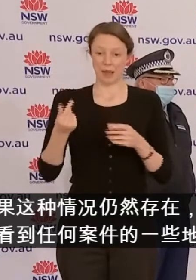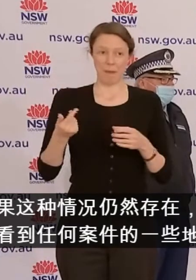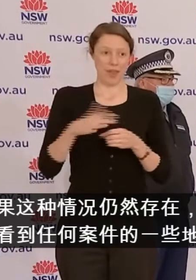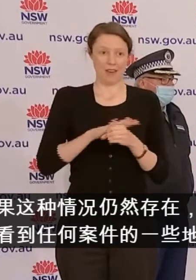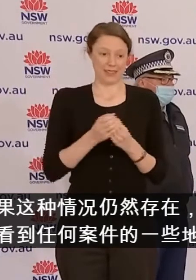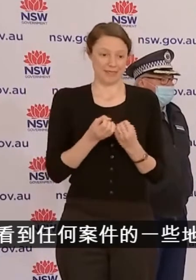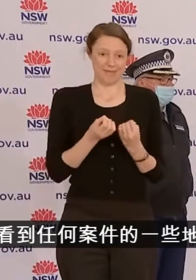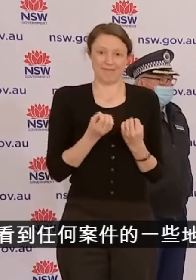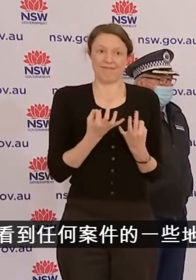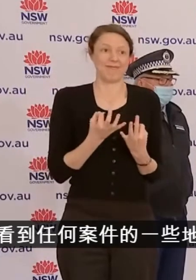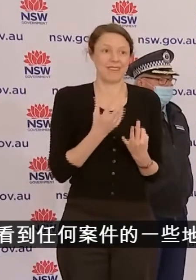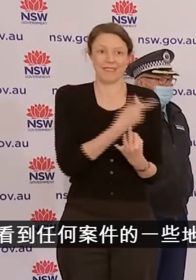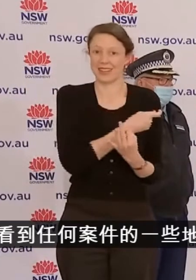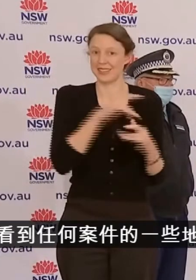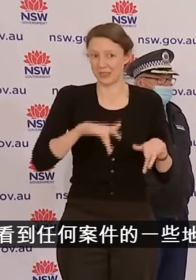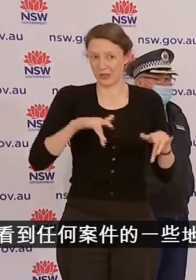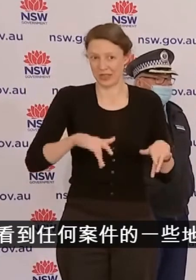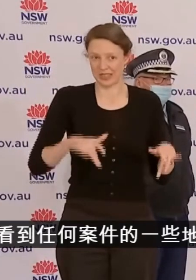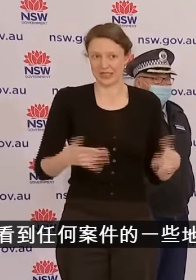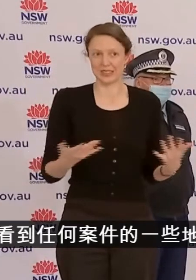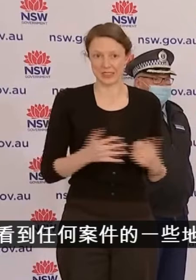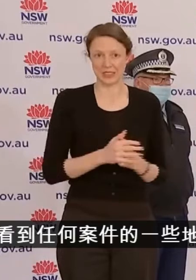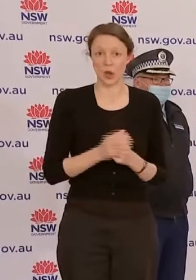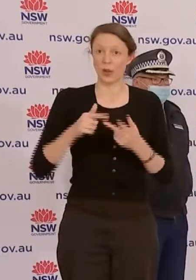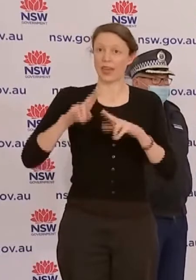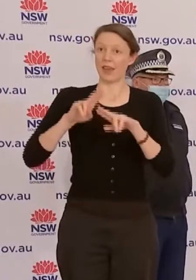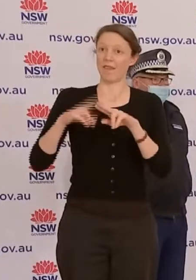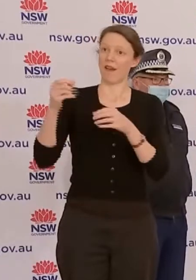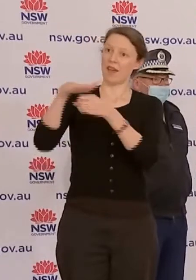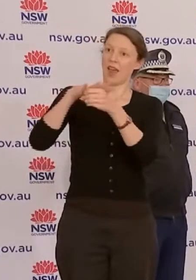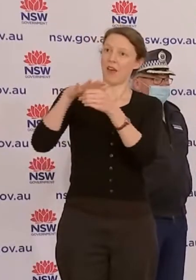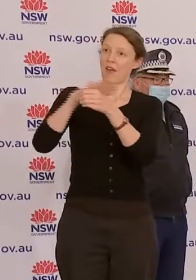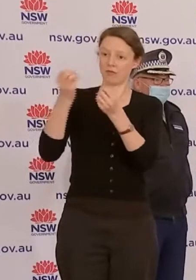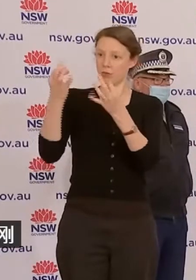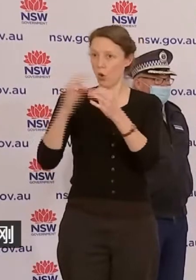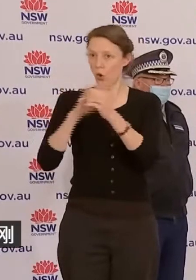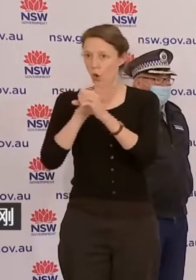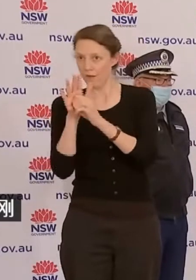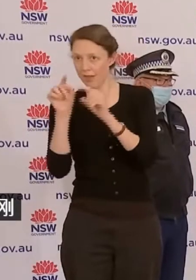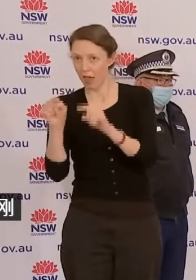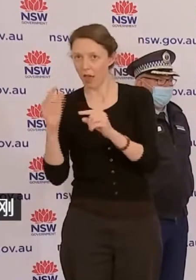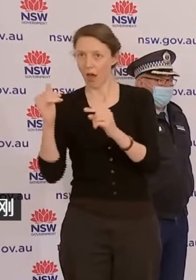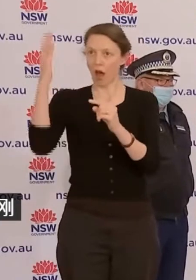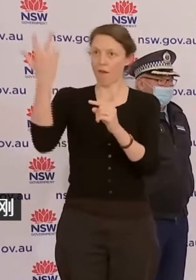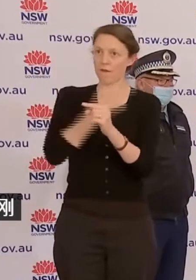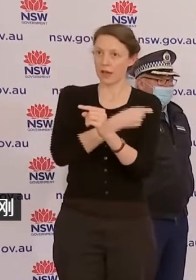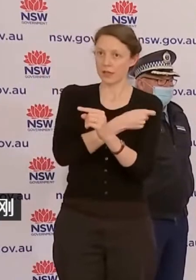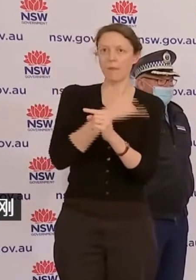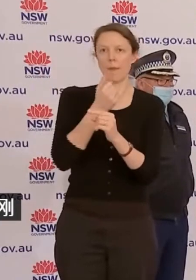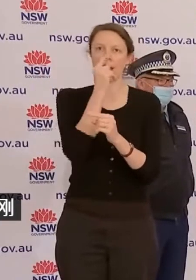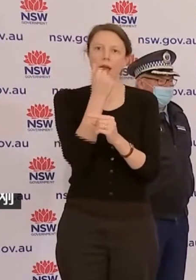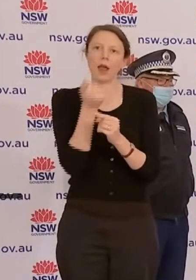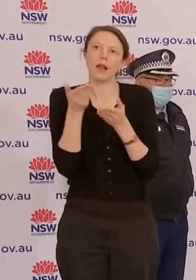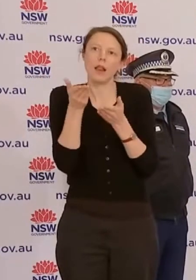some areas where they haven't seen any cases if that situation remains in place. So the Premier has just asked us to provide